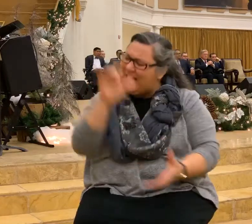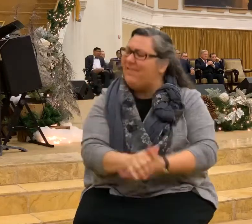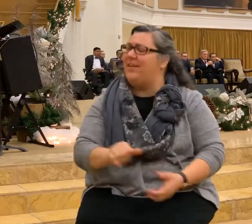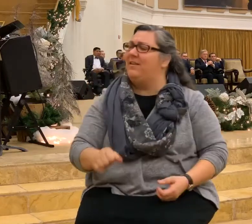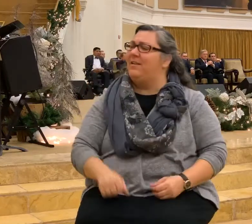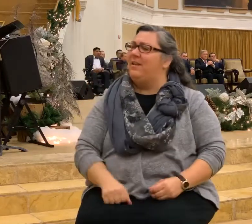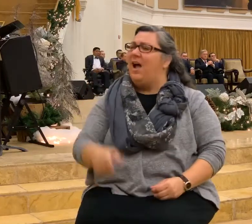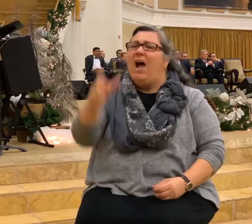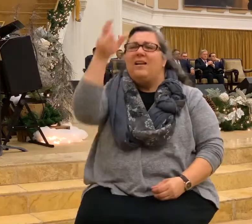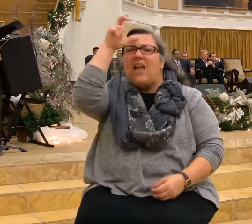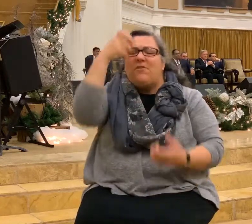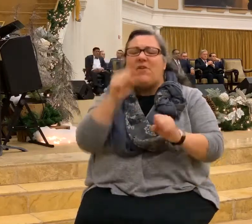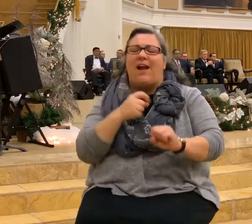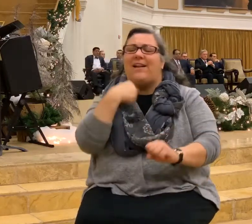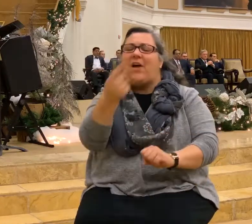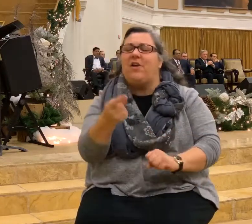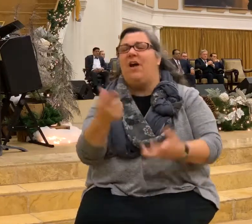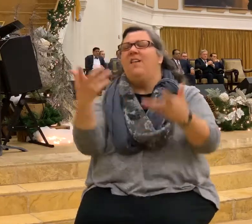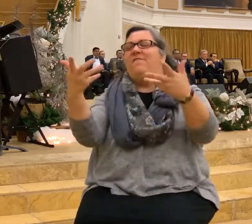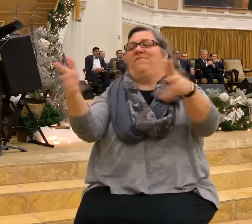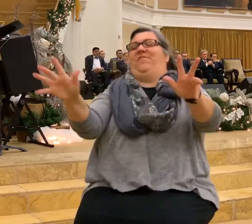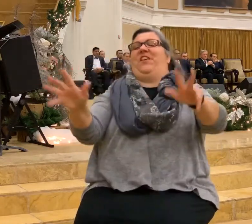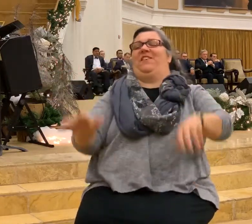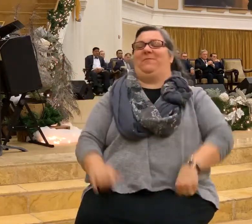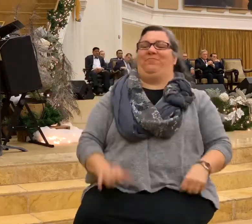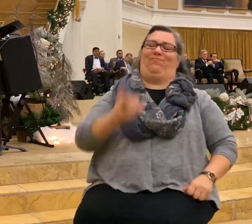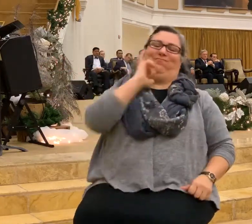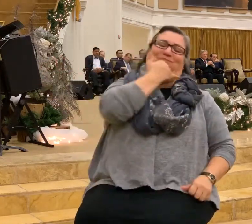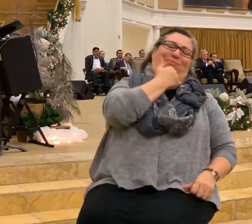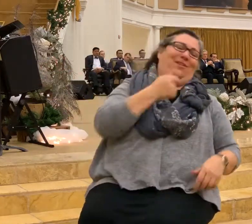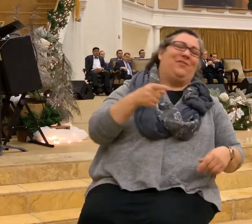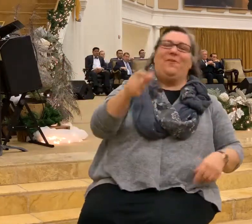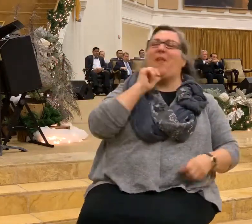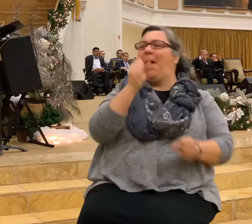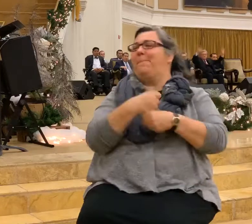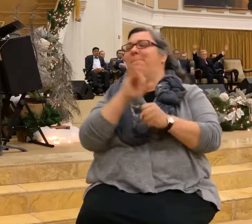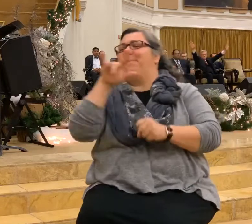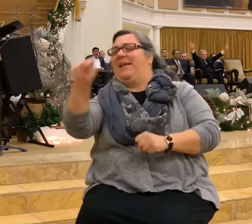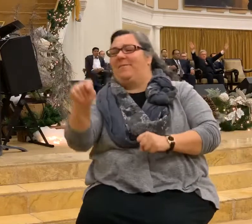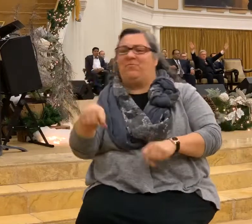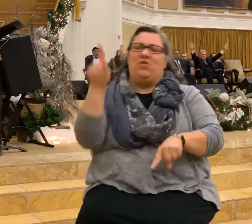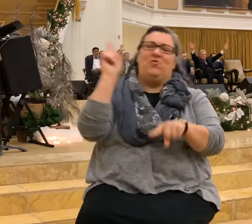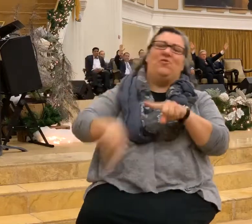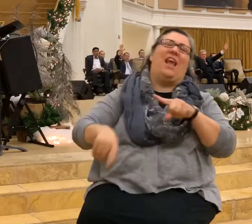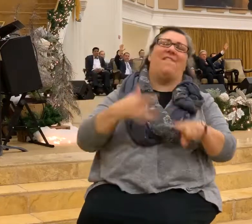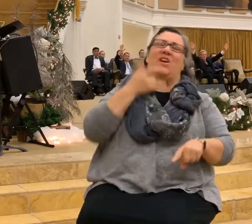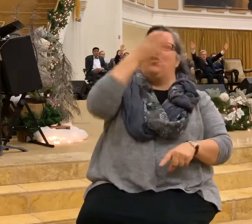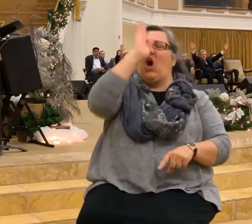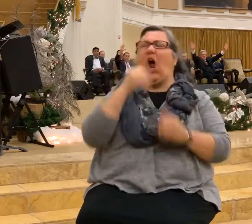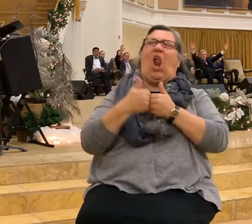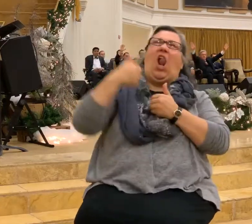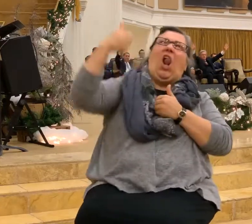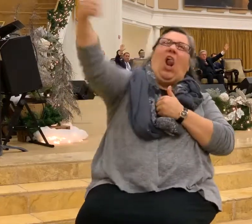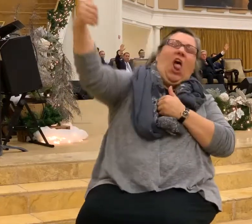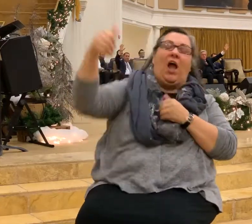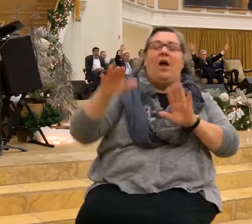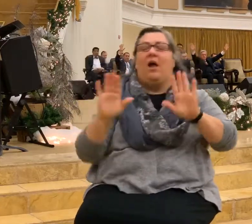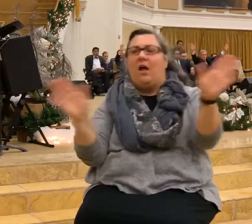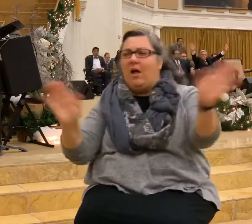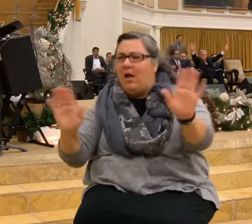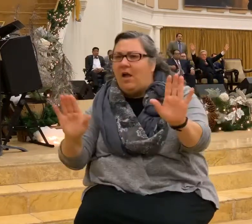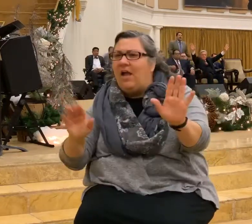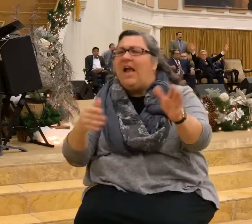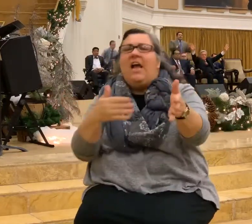He's trying to tell you it's over. He's trying to tell you you ain't going to make it because you can't feel God. It ain't never been about what